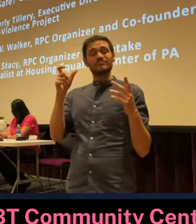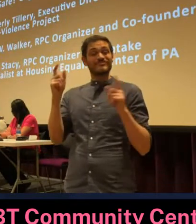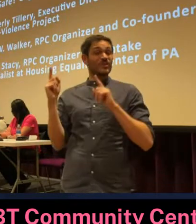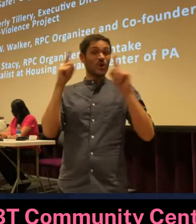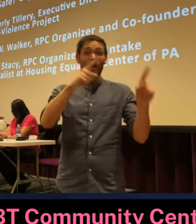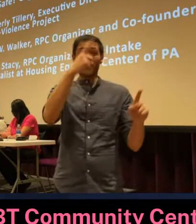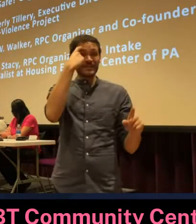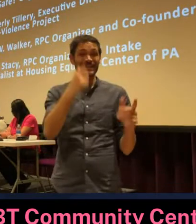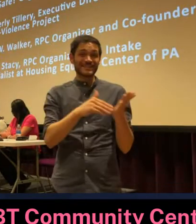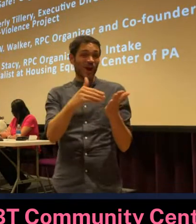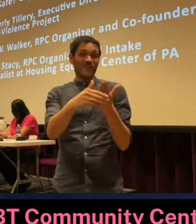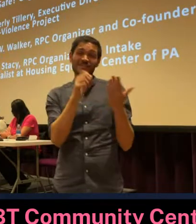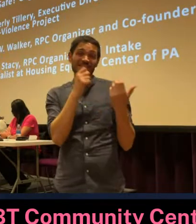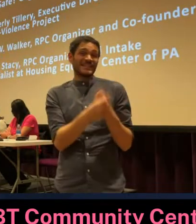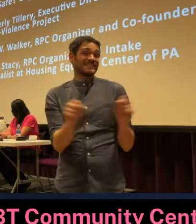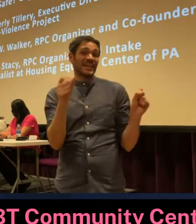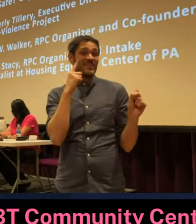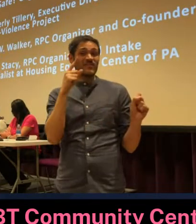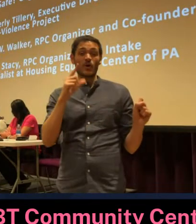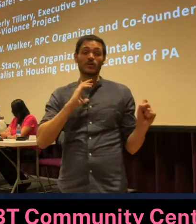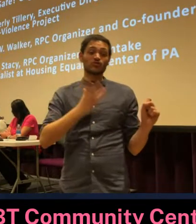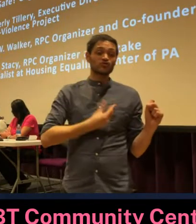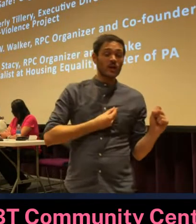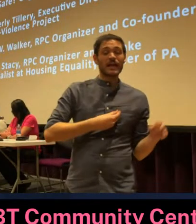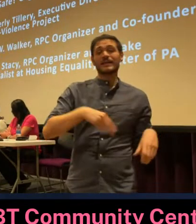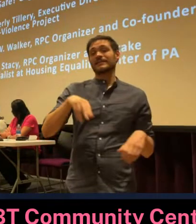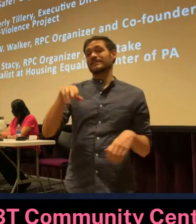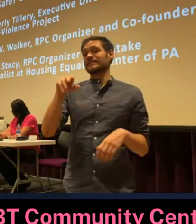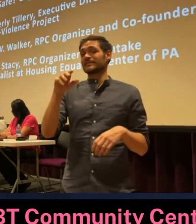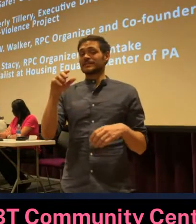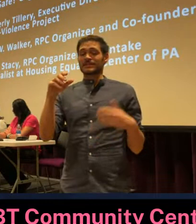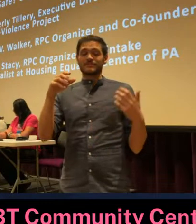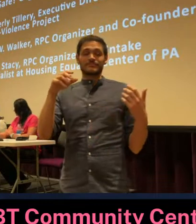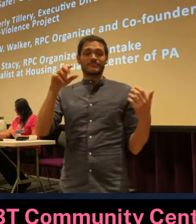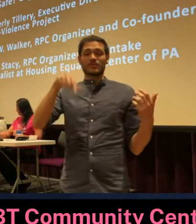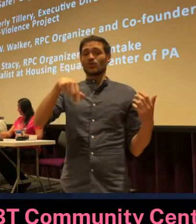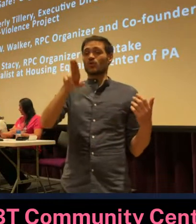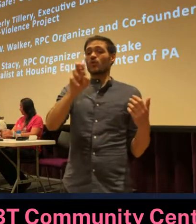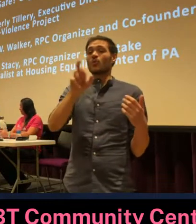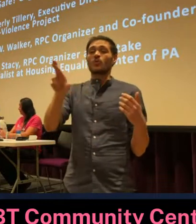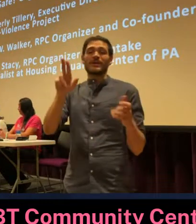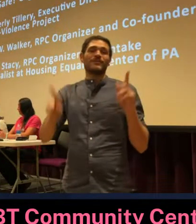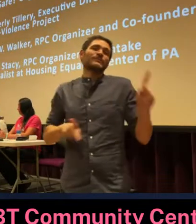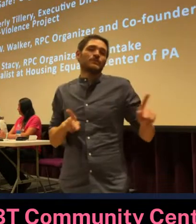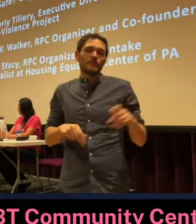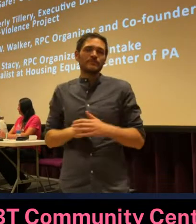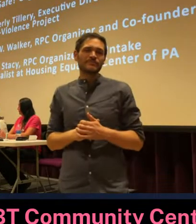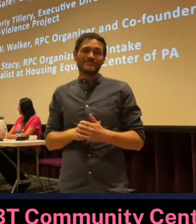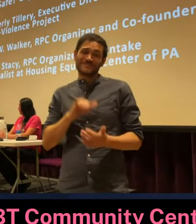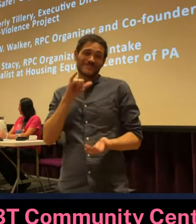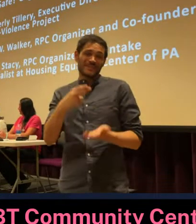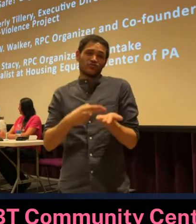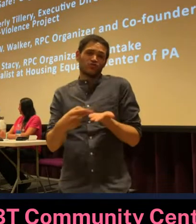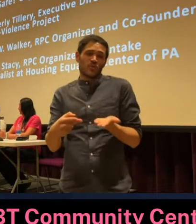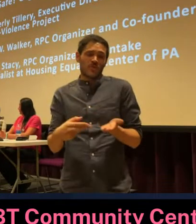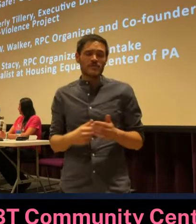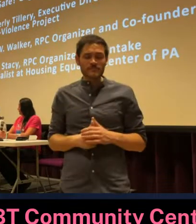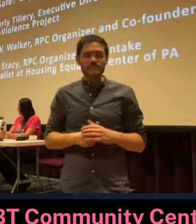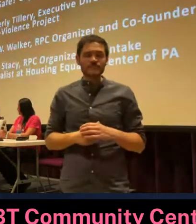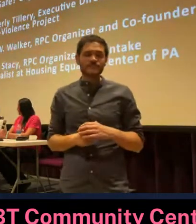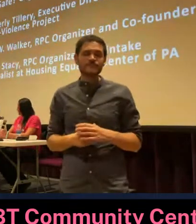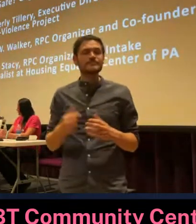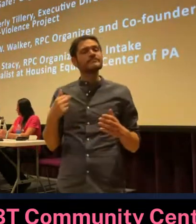queer folks, particularly trans and gender non-conforming folks. That's also the reality. And some people we talk to